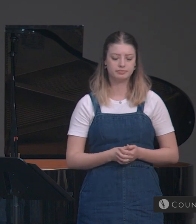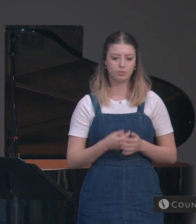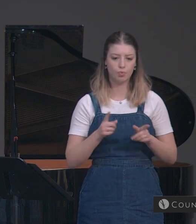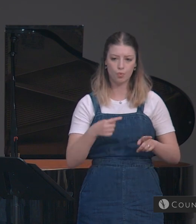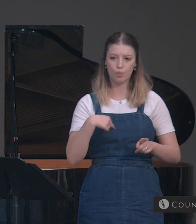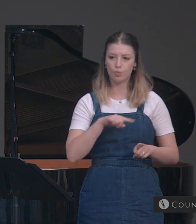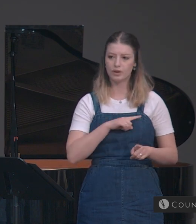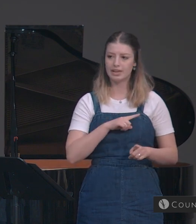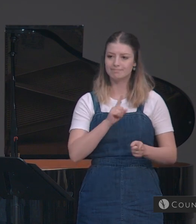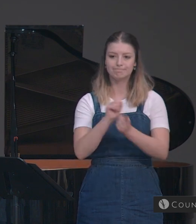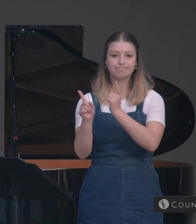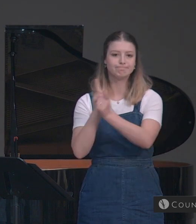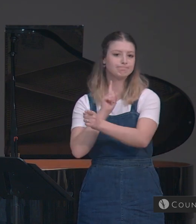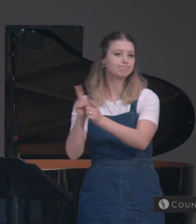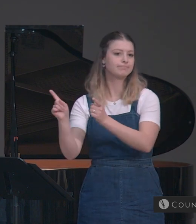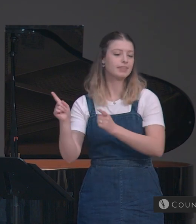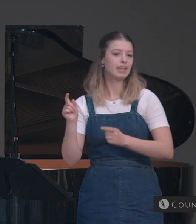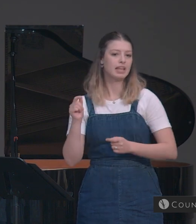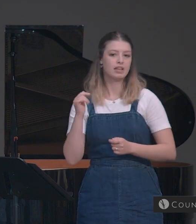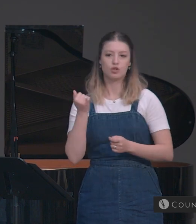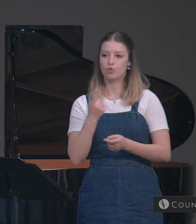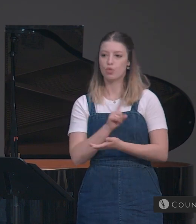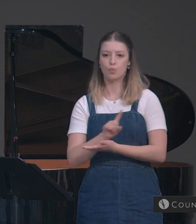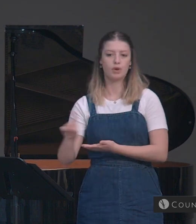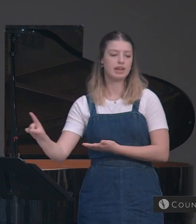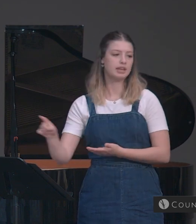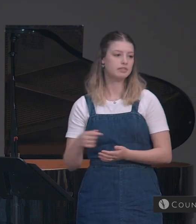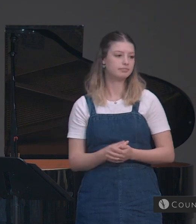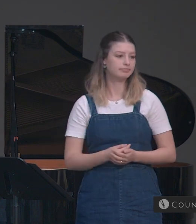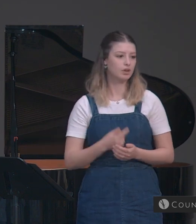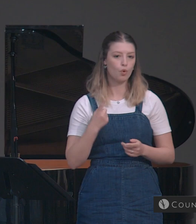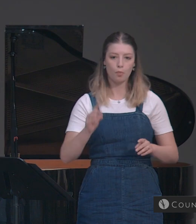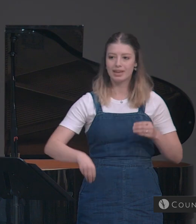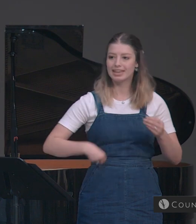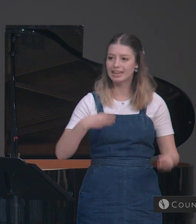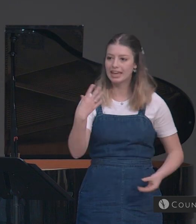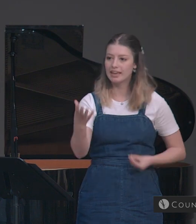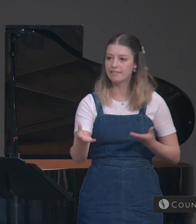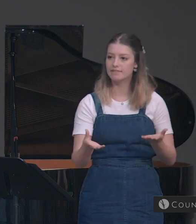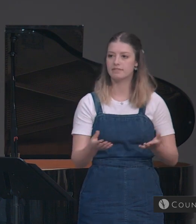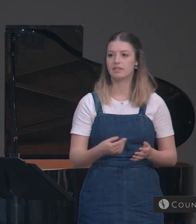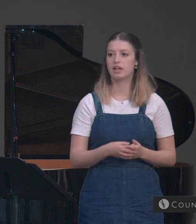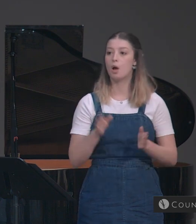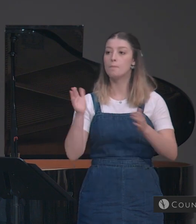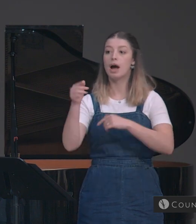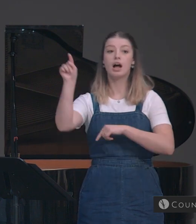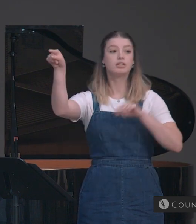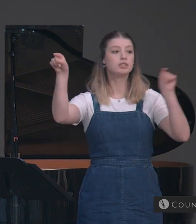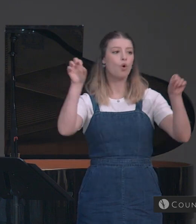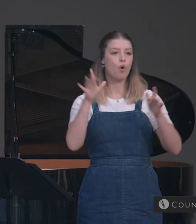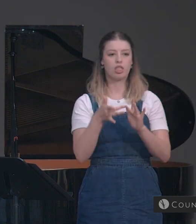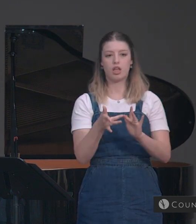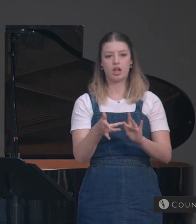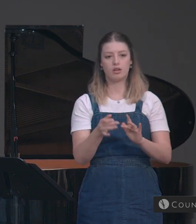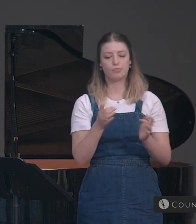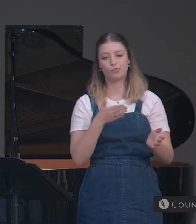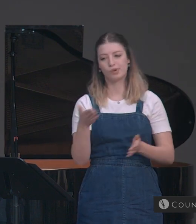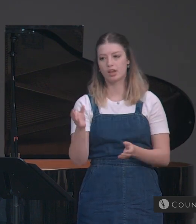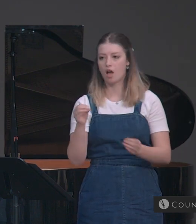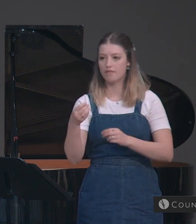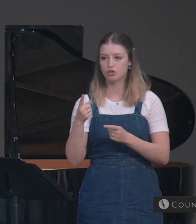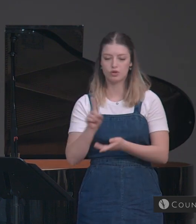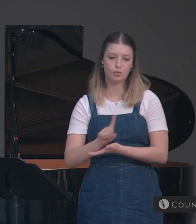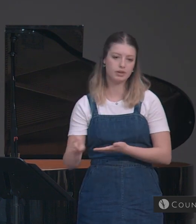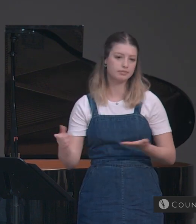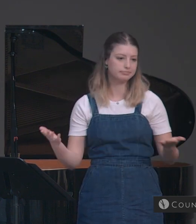as we interact with each other, as we give. Again, the way we do that is either through the little boxes in the back, online, or you can bring it to the office.